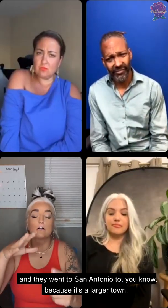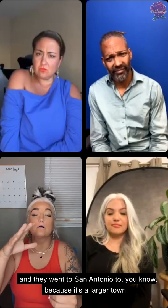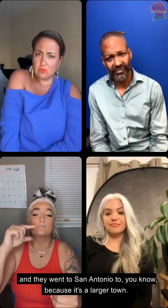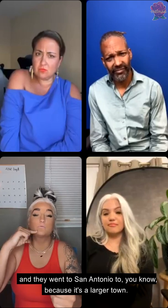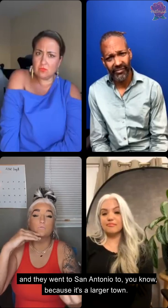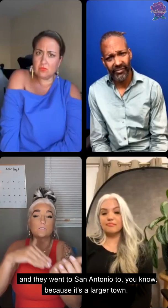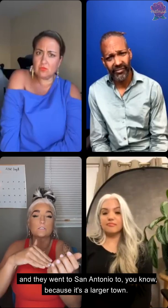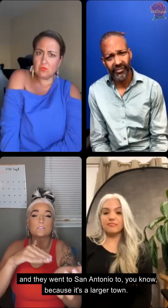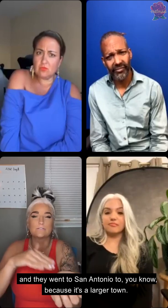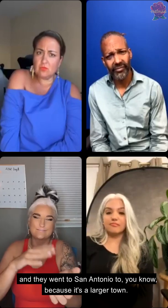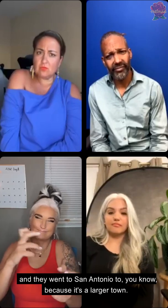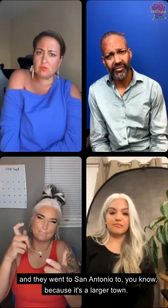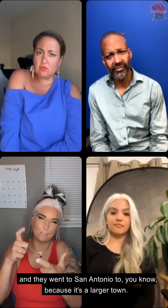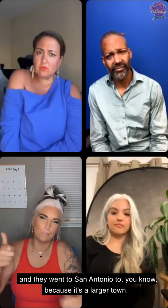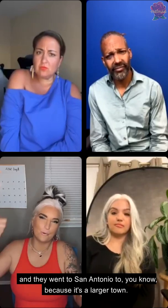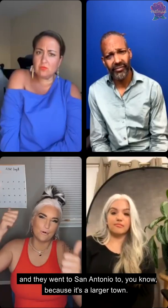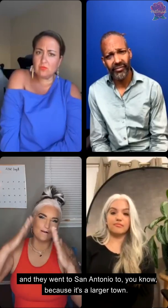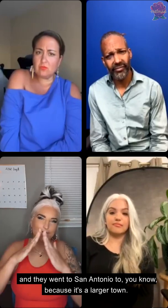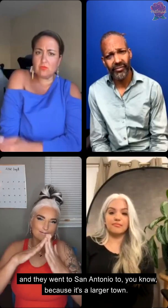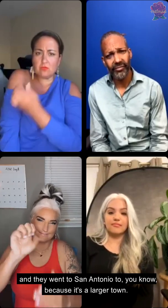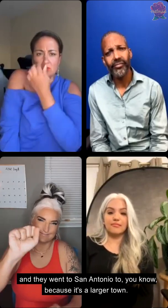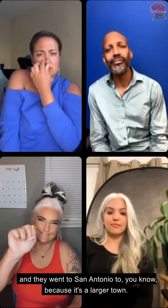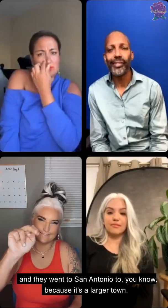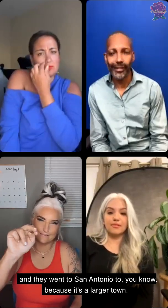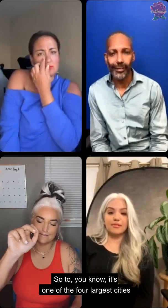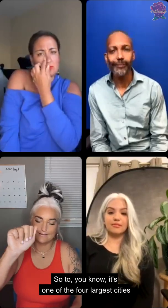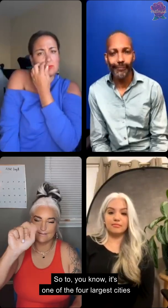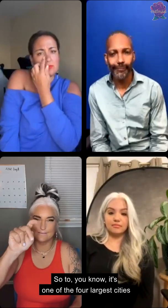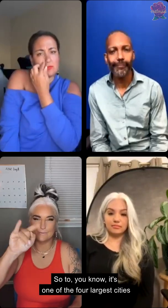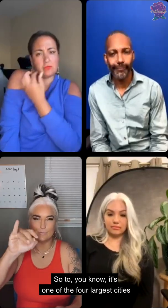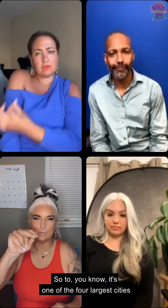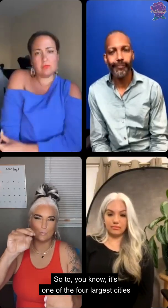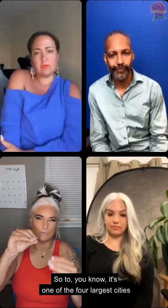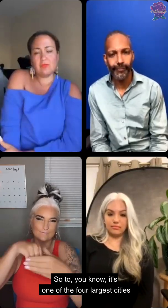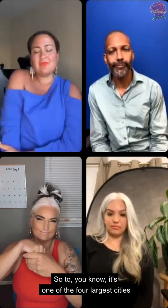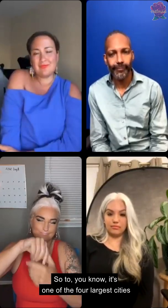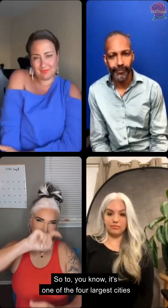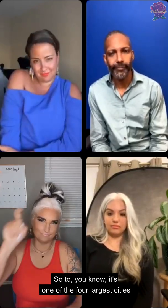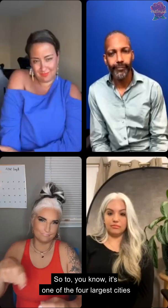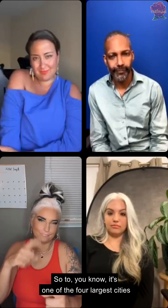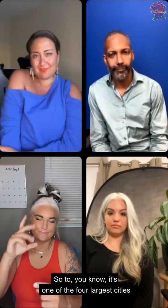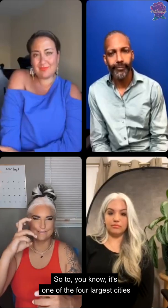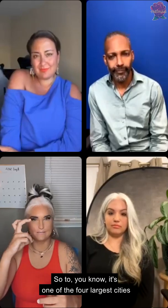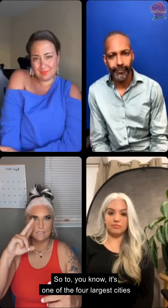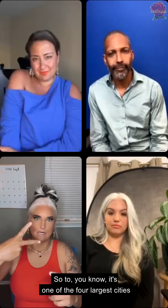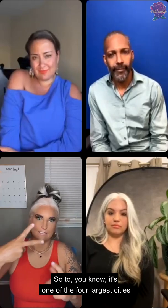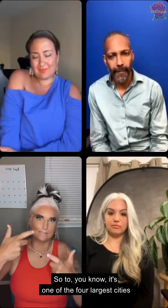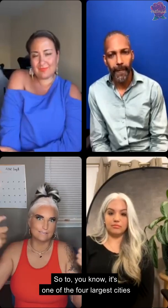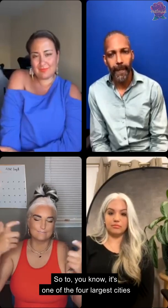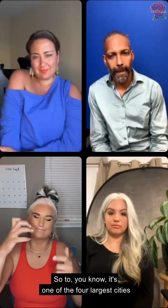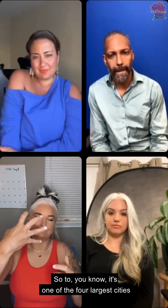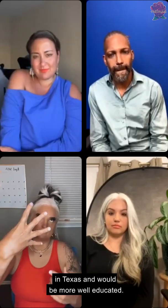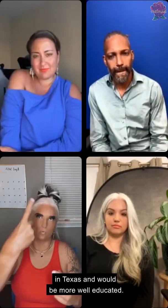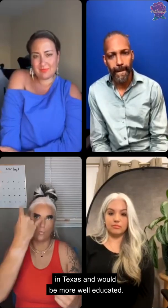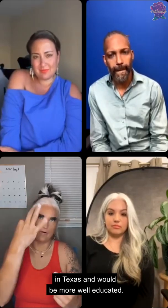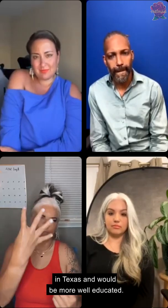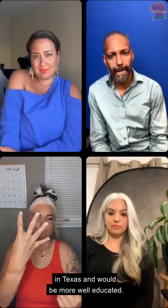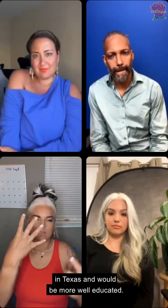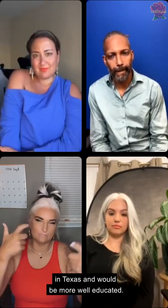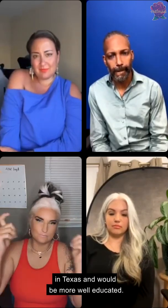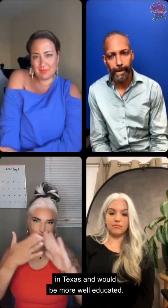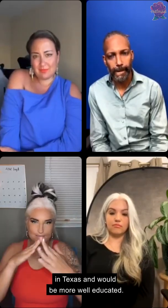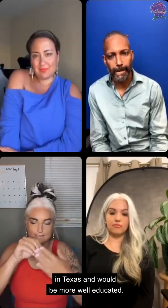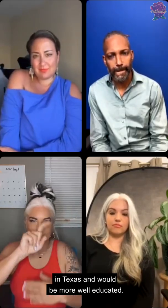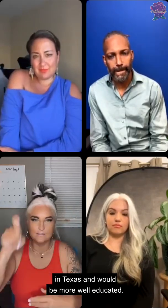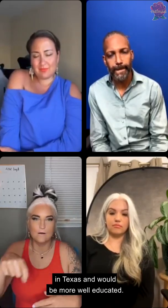and they went to San Antonio to, because it's a larger town. So to get, it's one of the four large